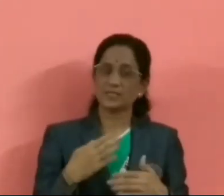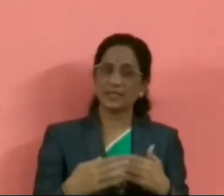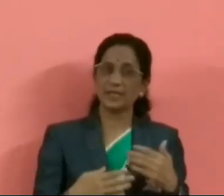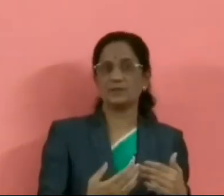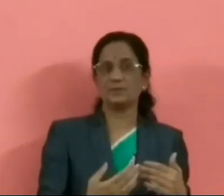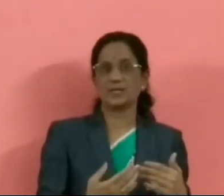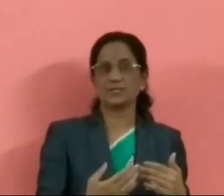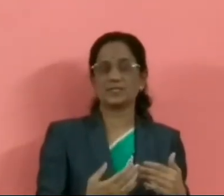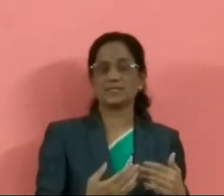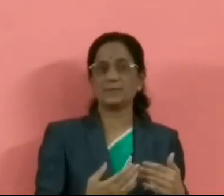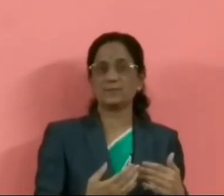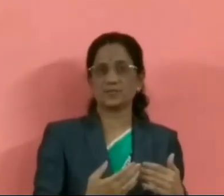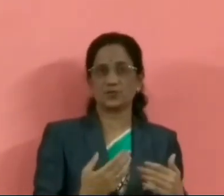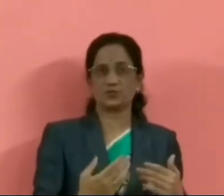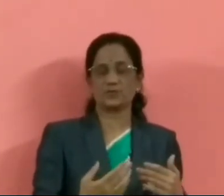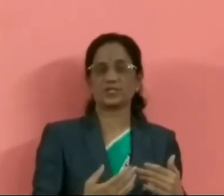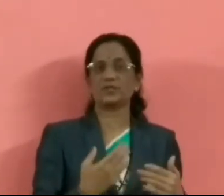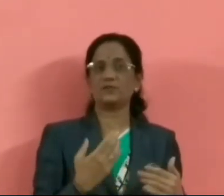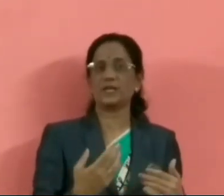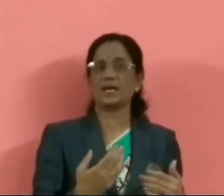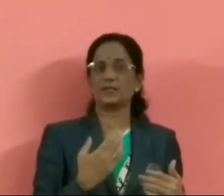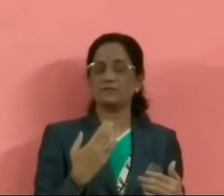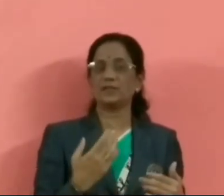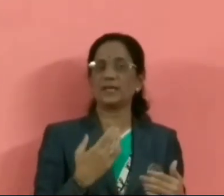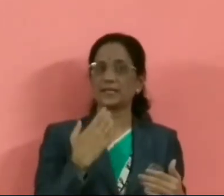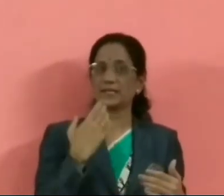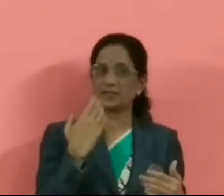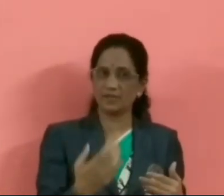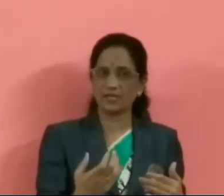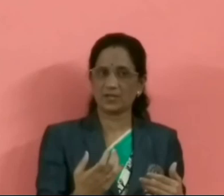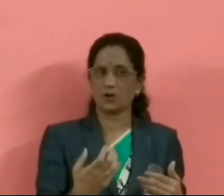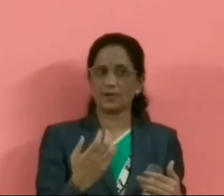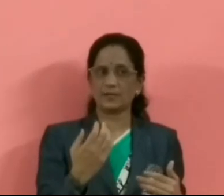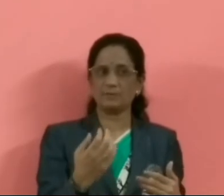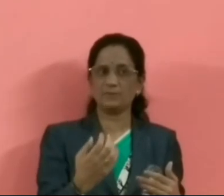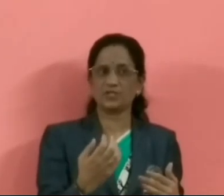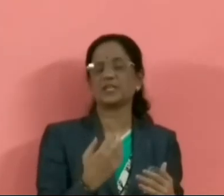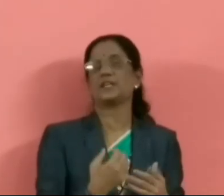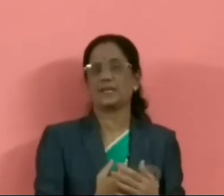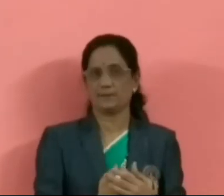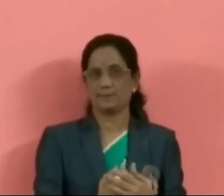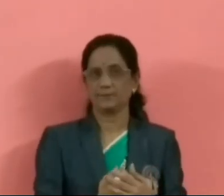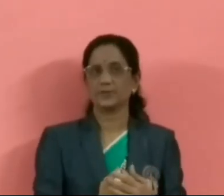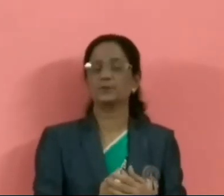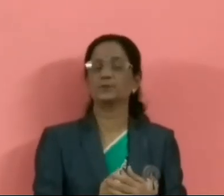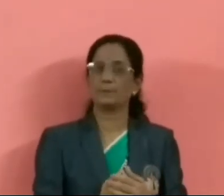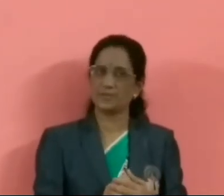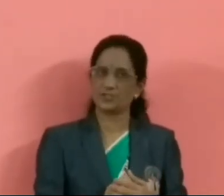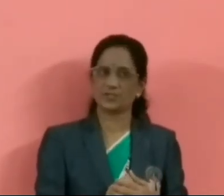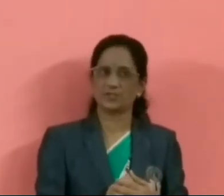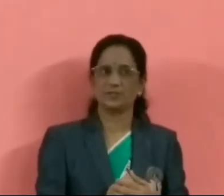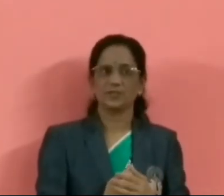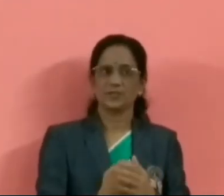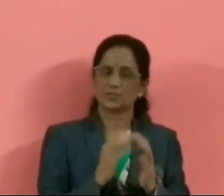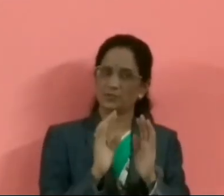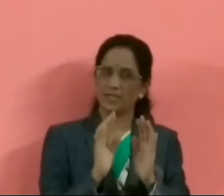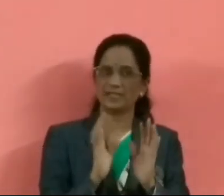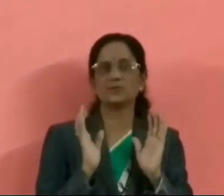aid emergency situation, we are given that is quick or immediate help to the patient. So that is only